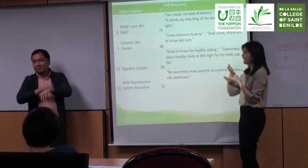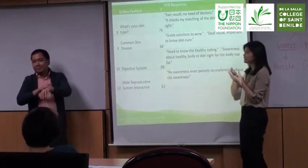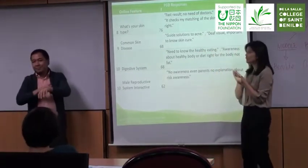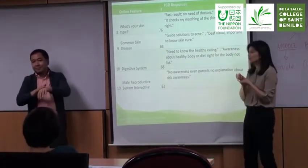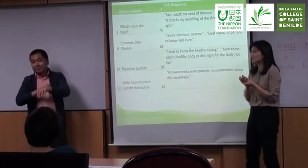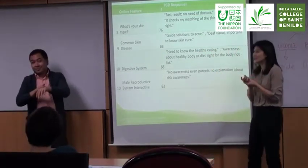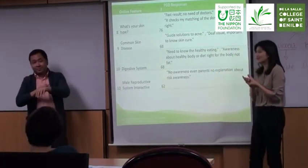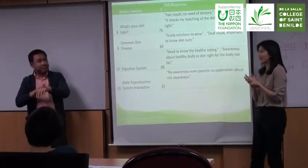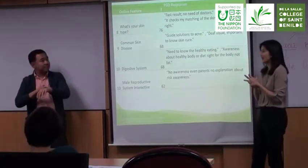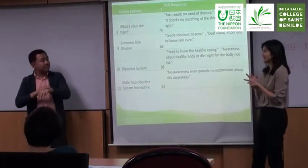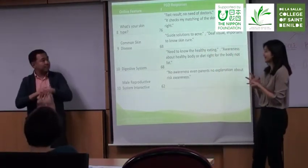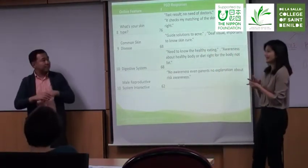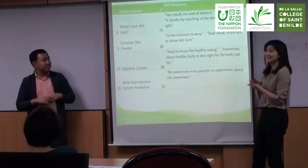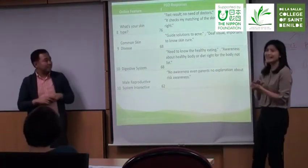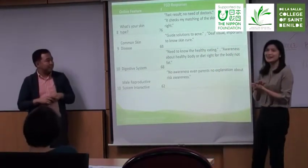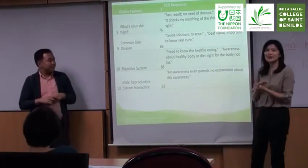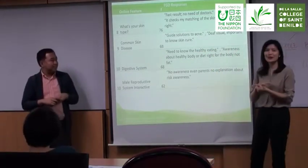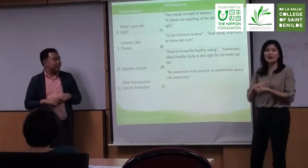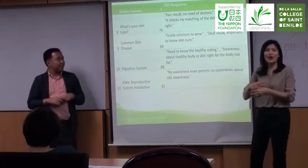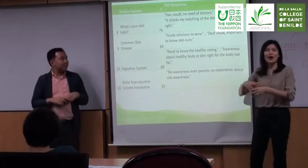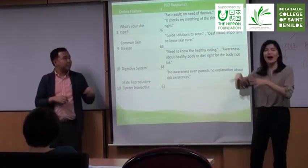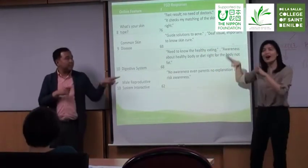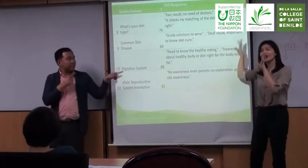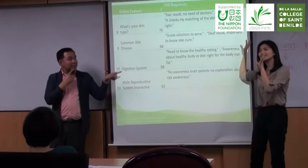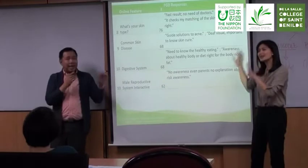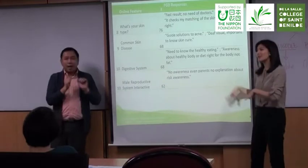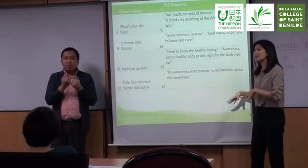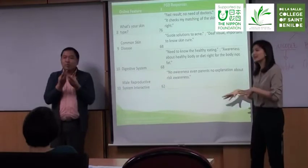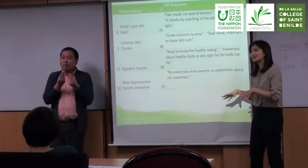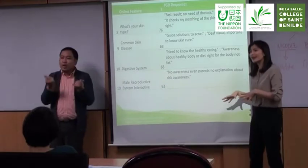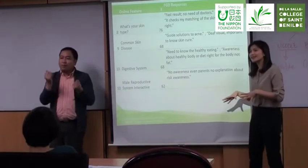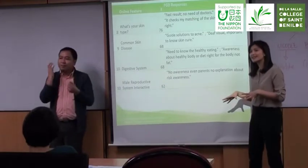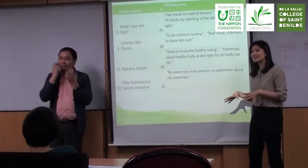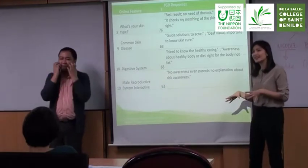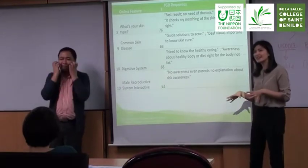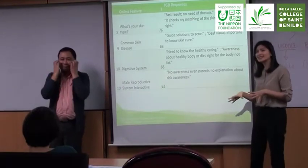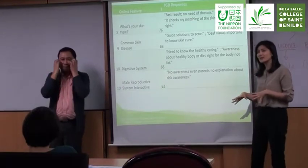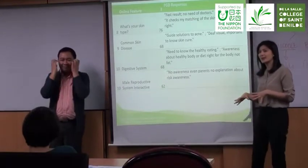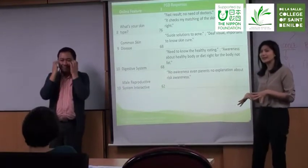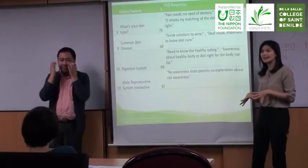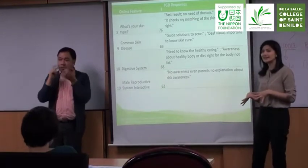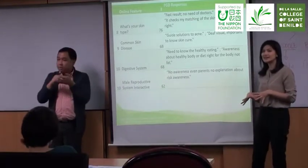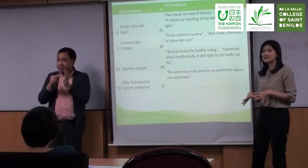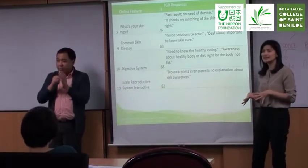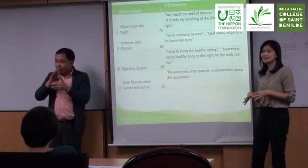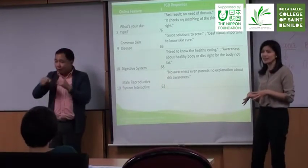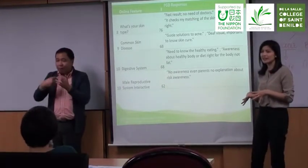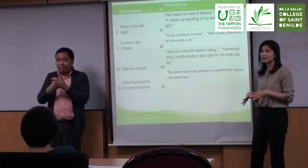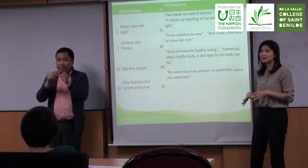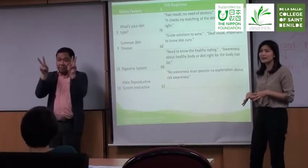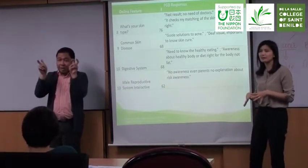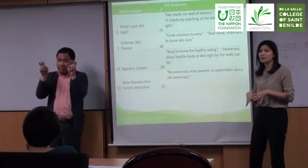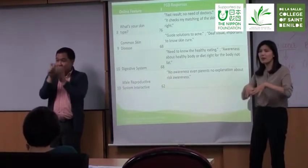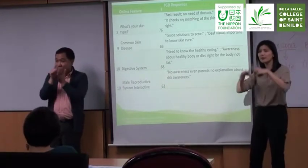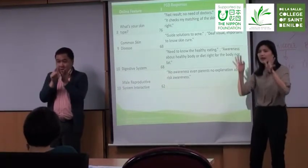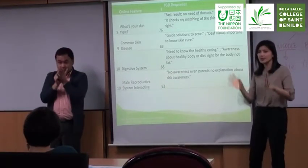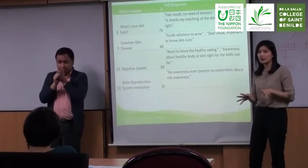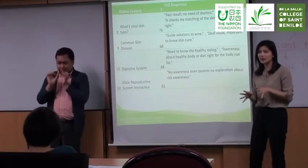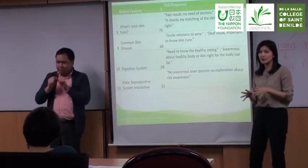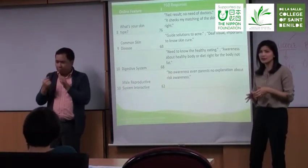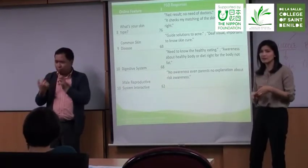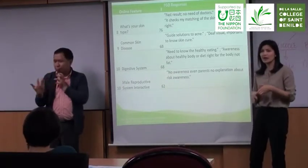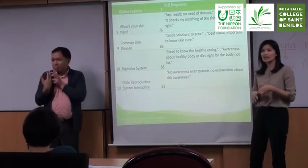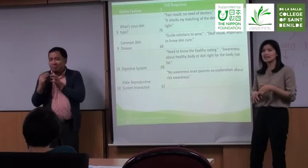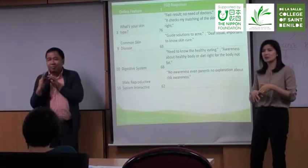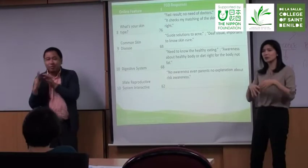They like the guide solutions to acne. So, our topics are very relatable. It doesn't necessarily mean they have to memorize